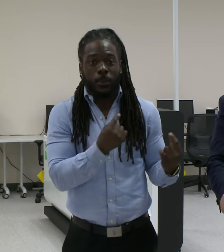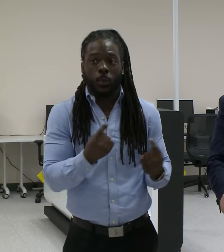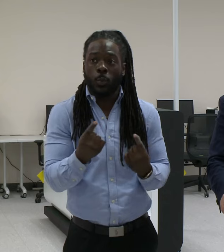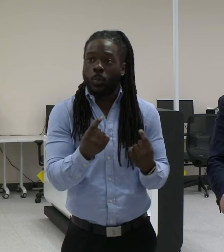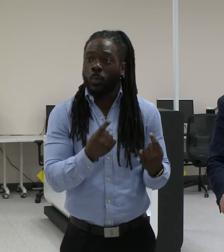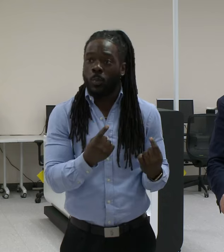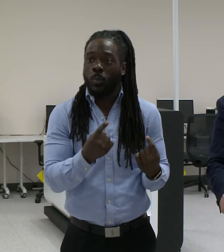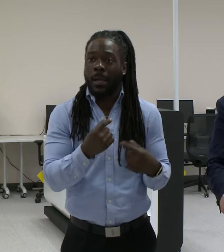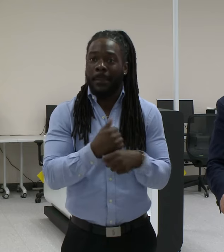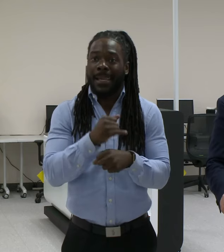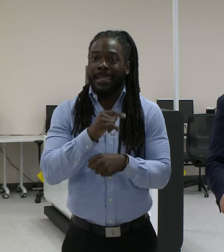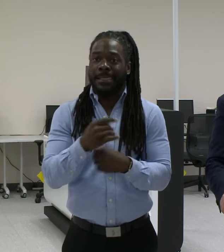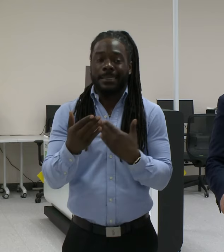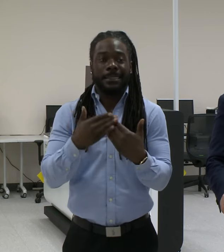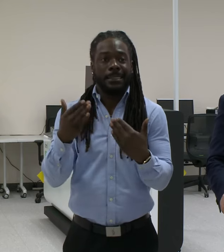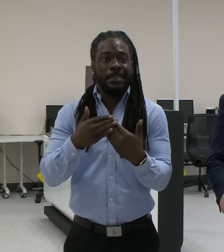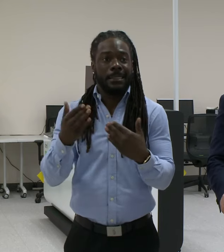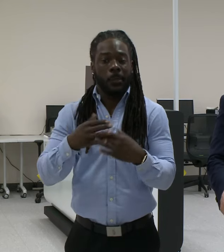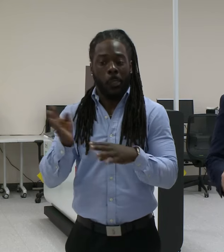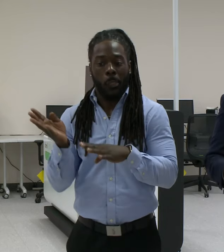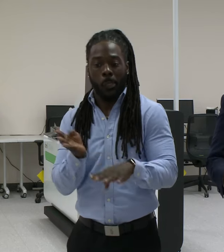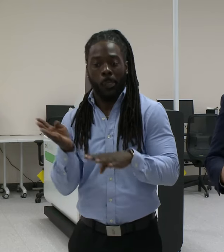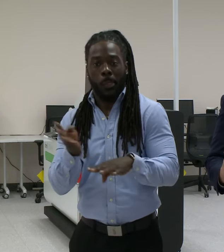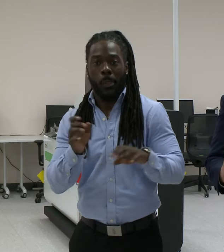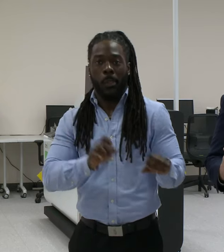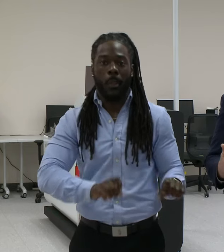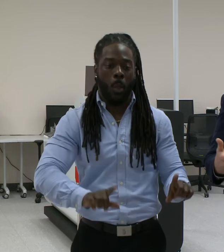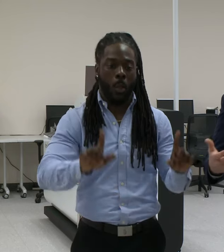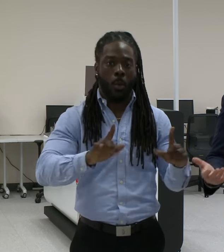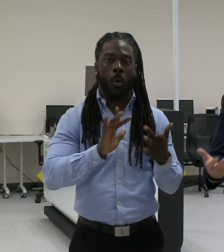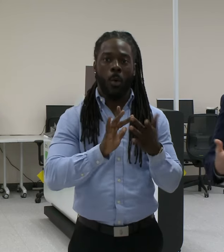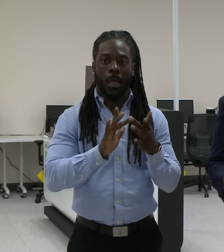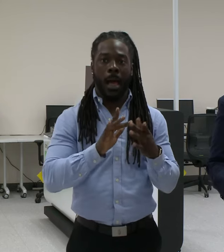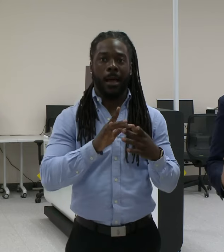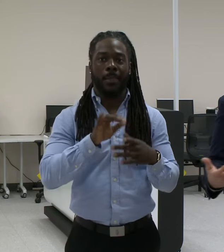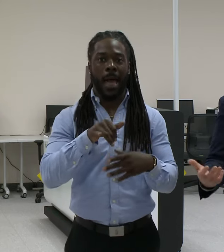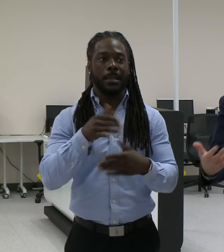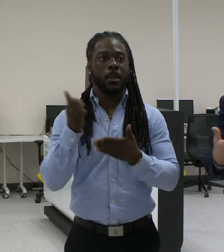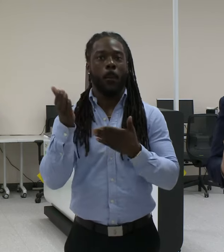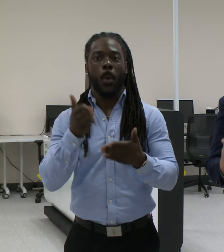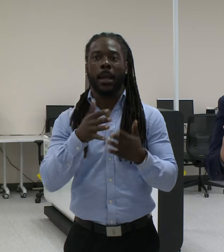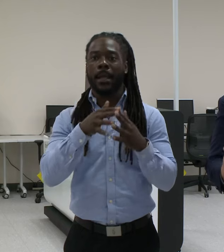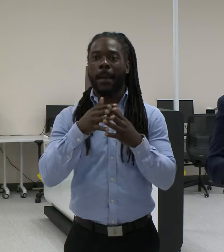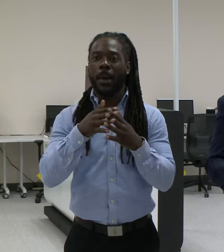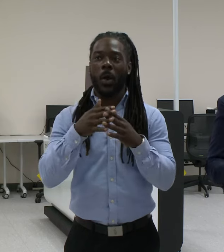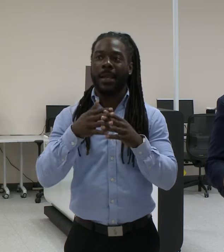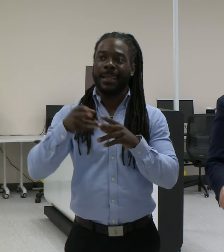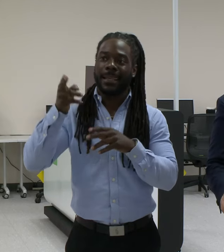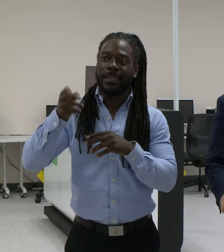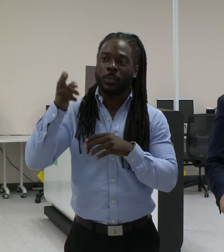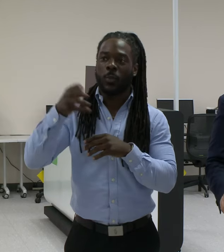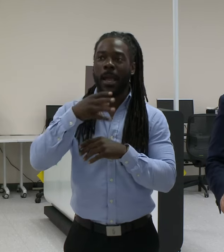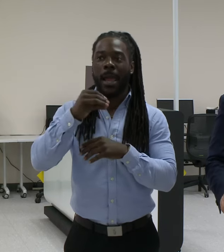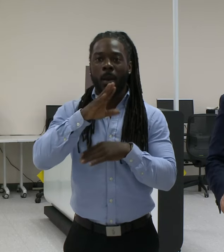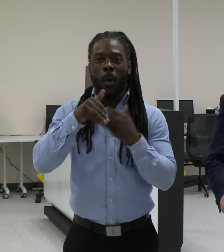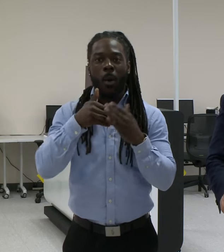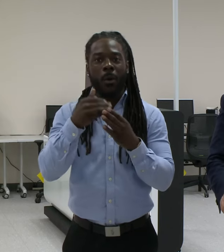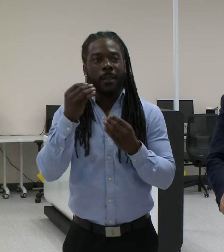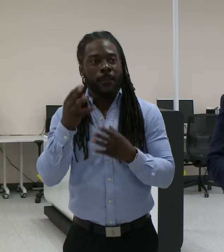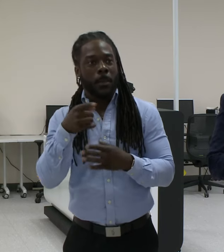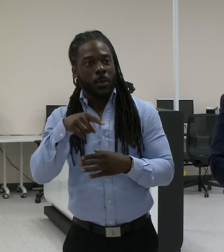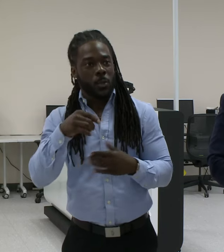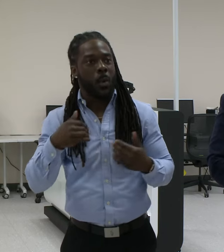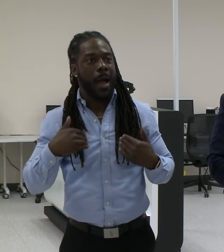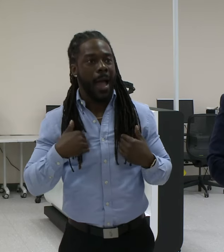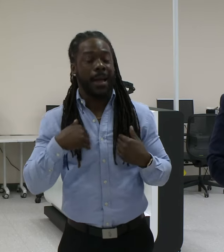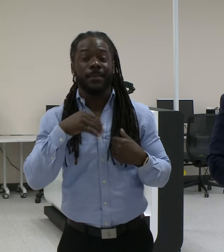putting these records online is bringing American history and all the other information you have